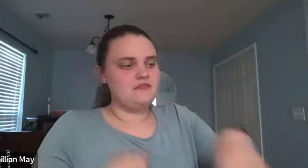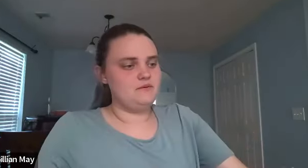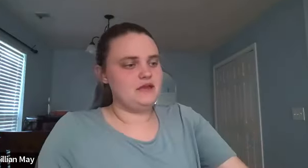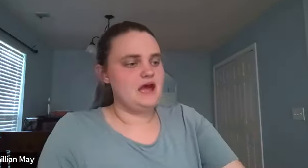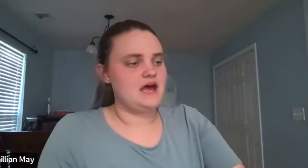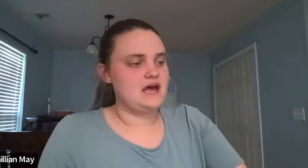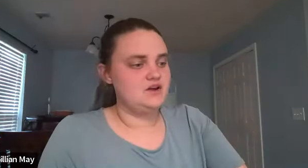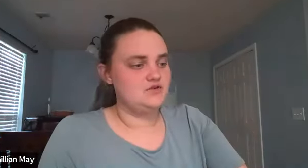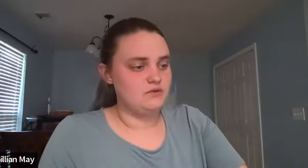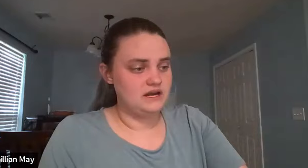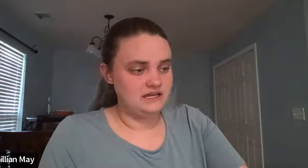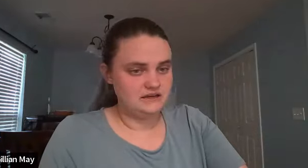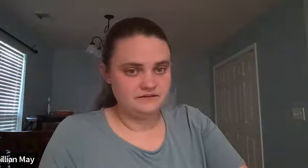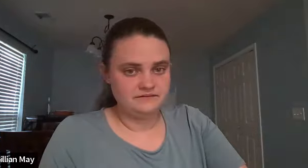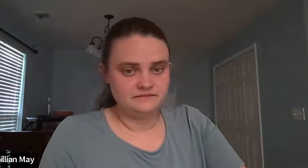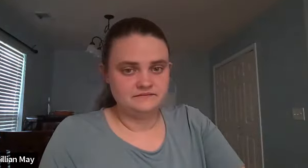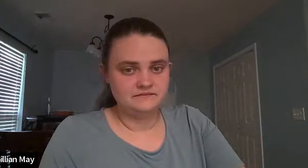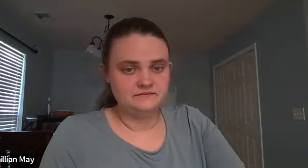Then we had running.